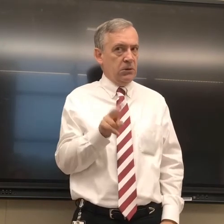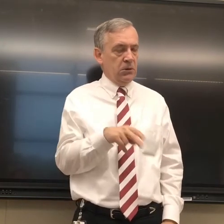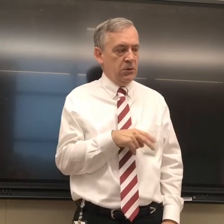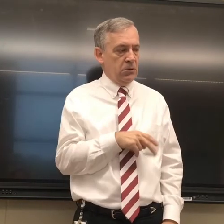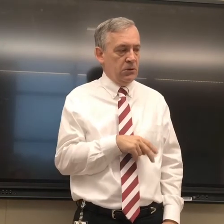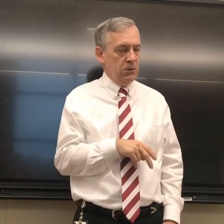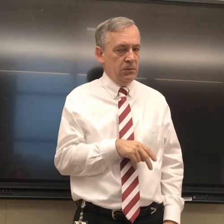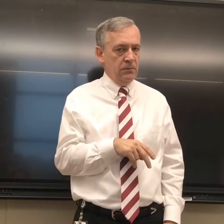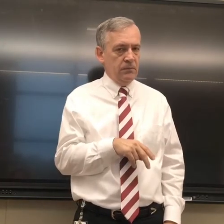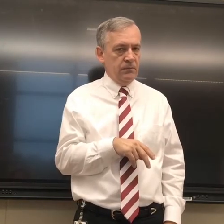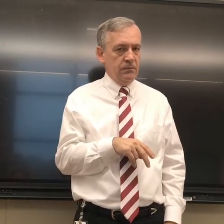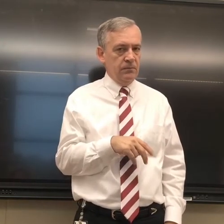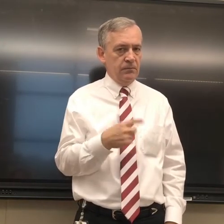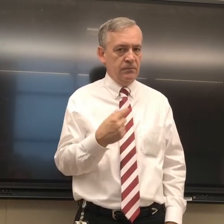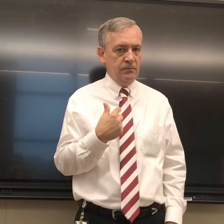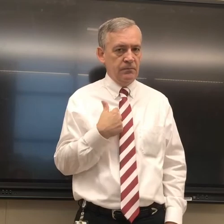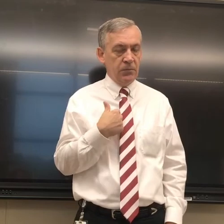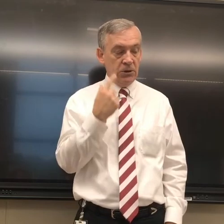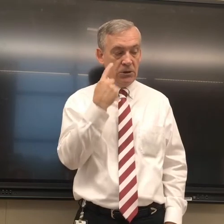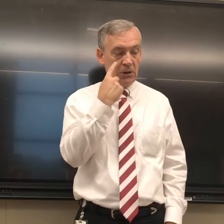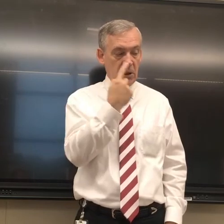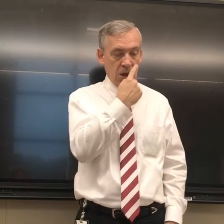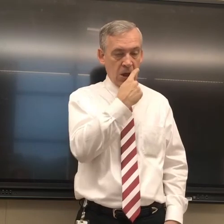I opened my swollen eyes,